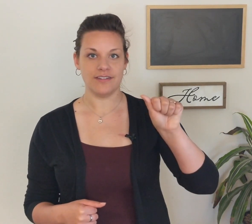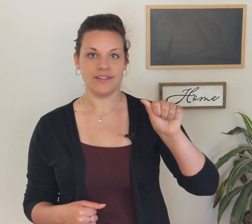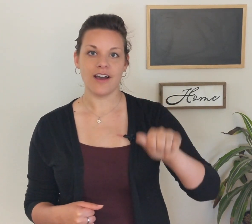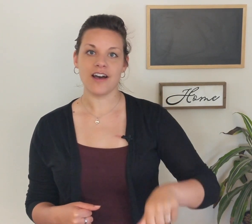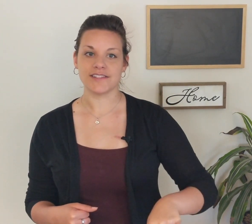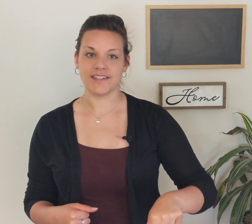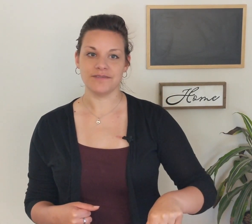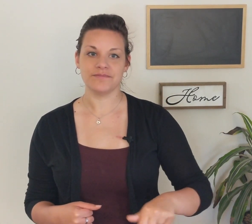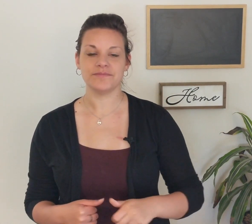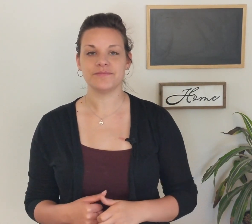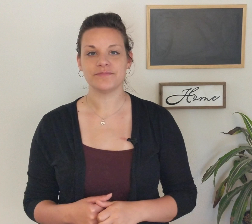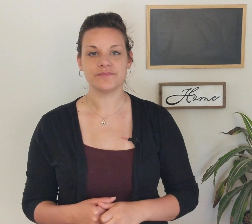Austin.